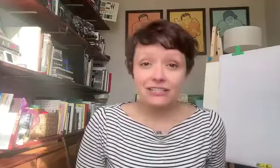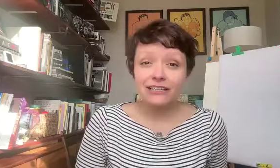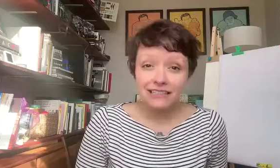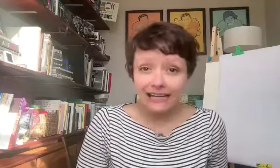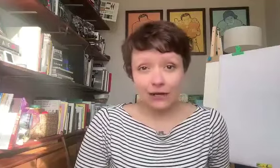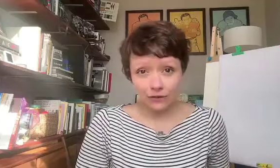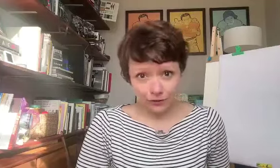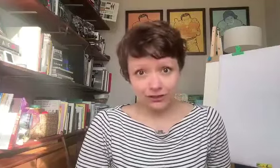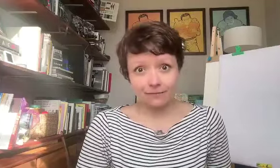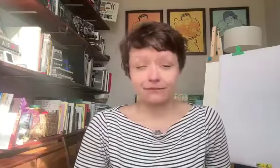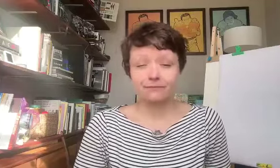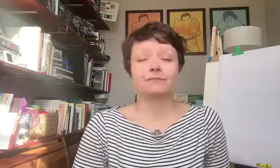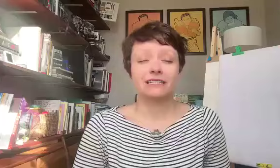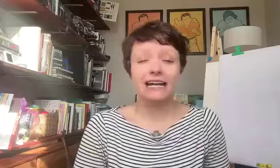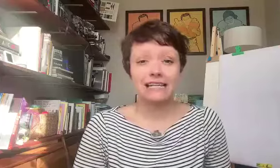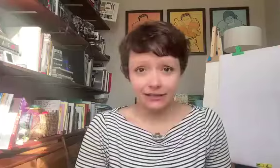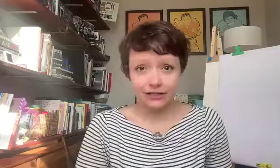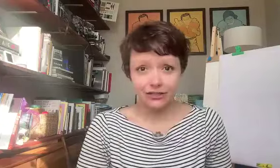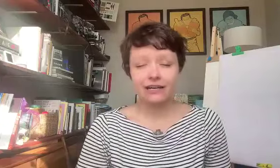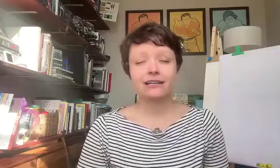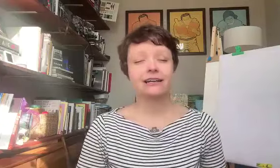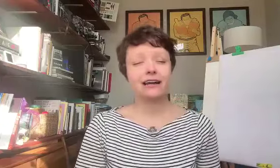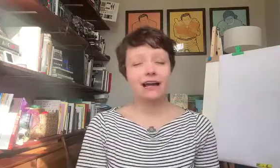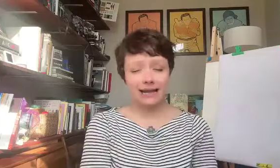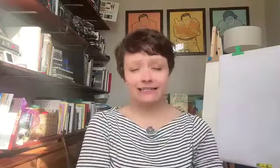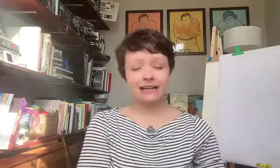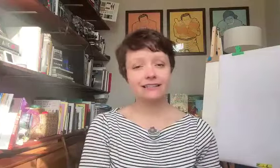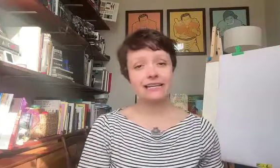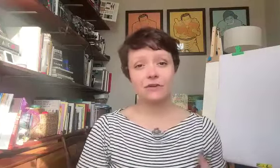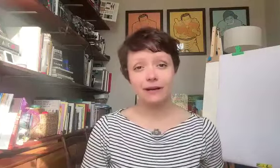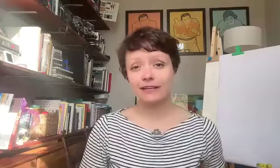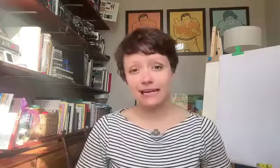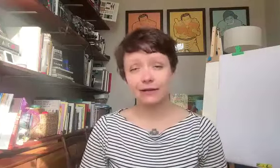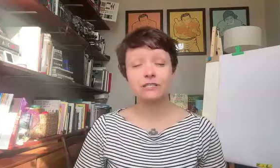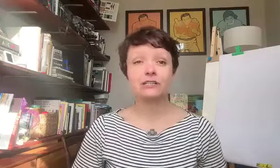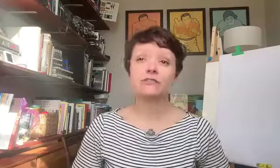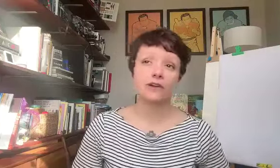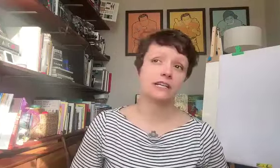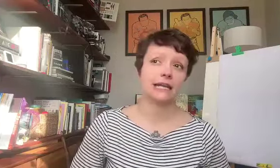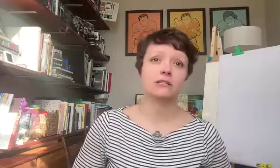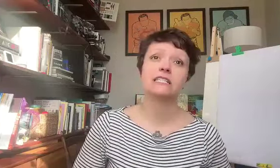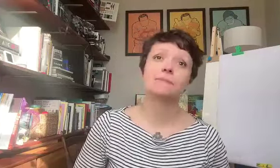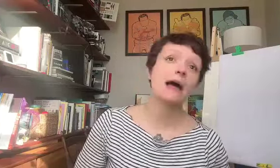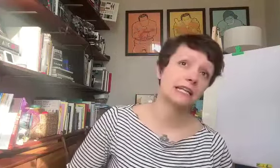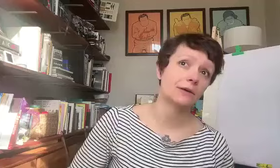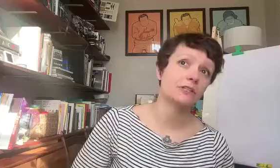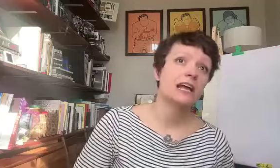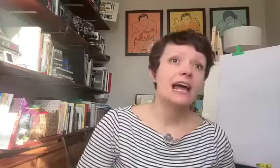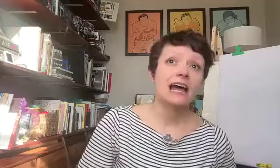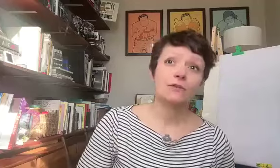took a sign language workshop, signed English. ASL stands for American Sign Language. There's French Sign Language and Spanish Sign Language. And if